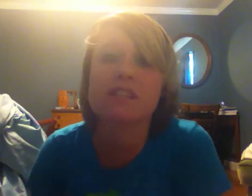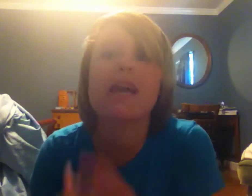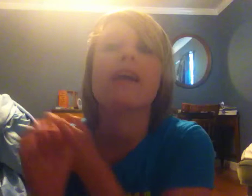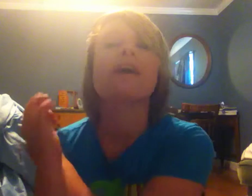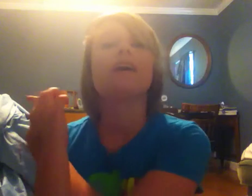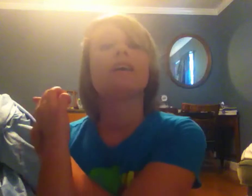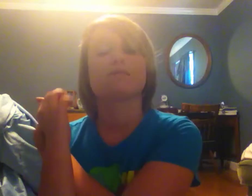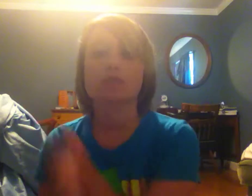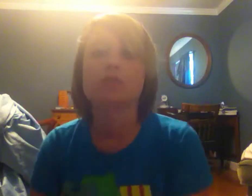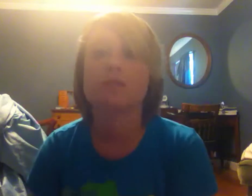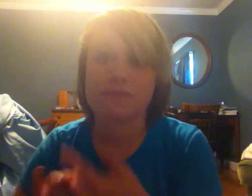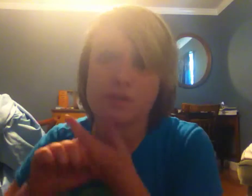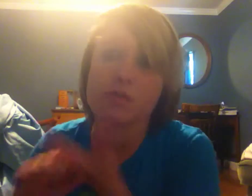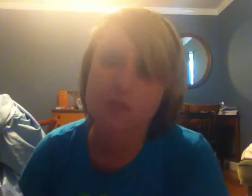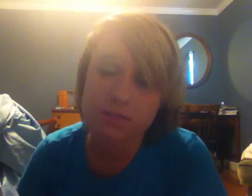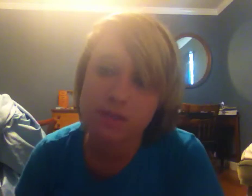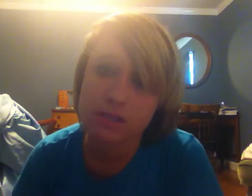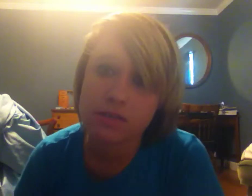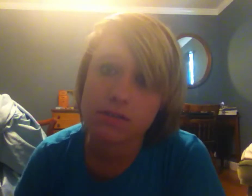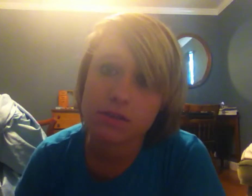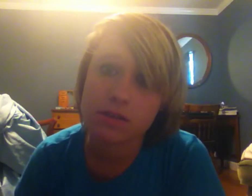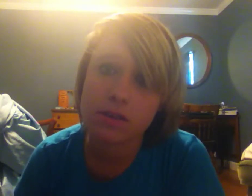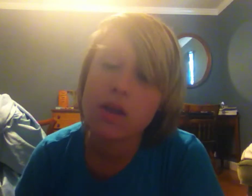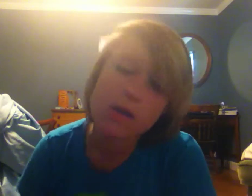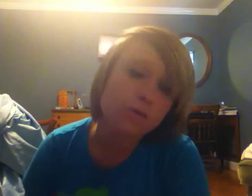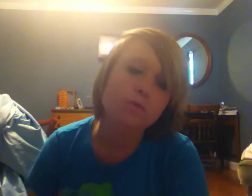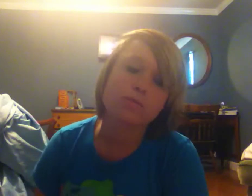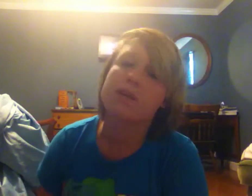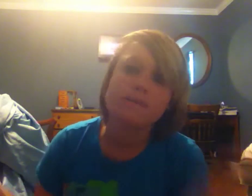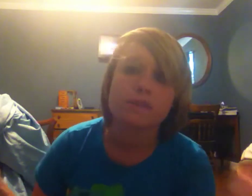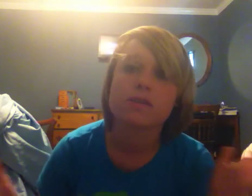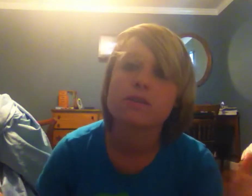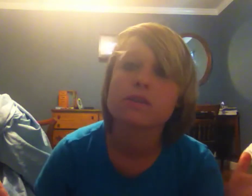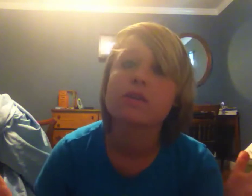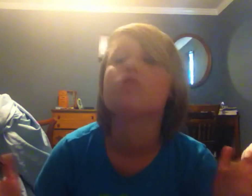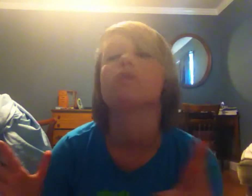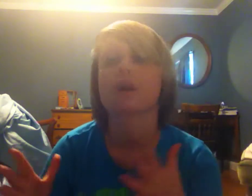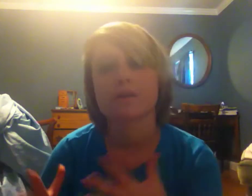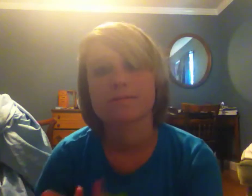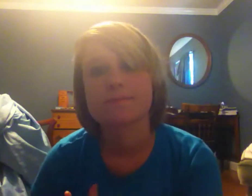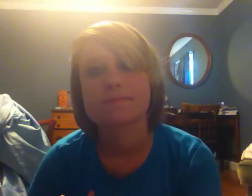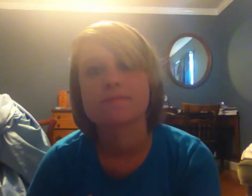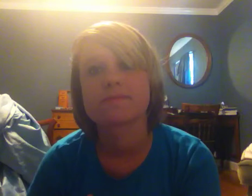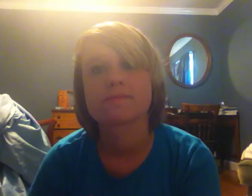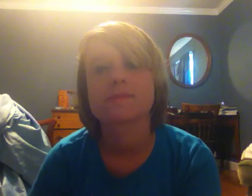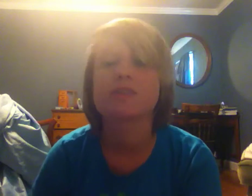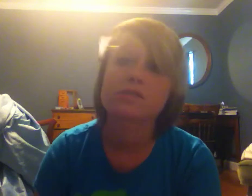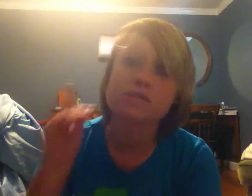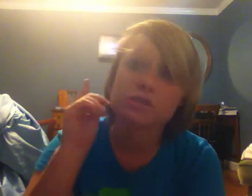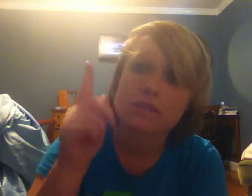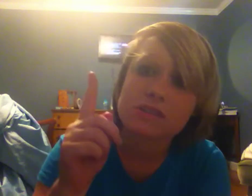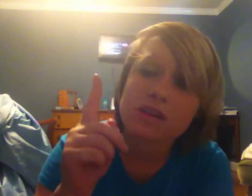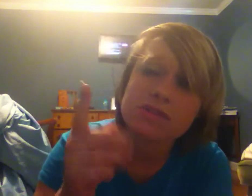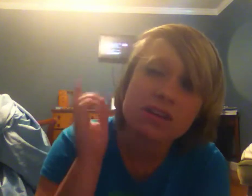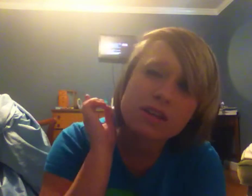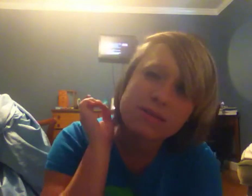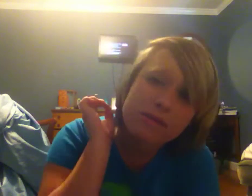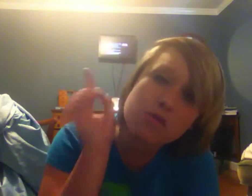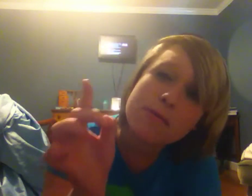day of school if you're a freshman. Or whatever you are. So listen close. I'm going to give you a few